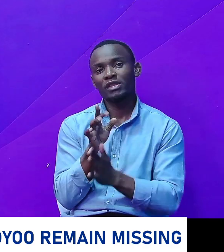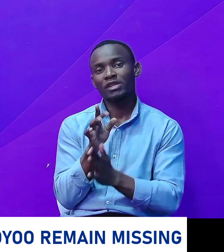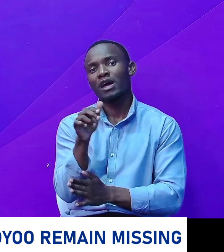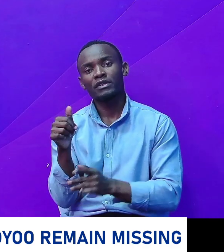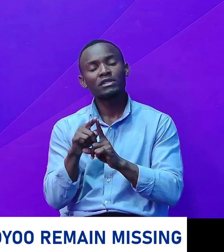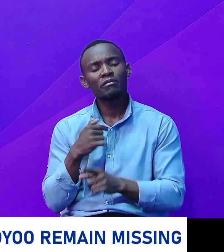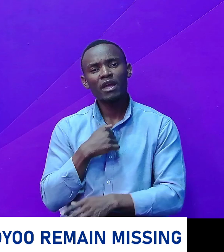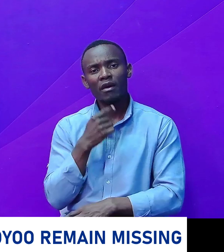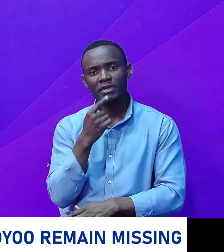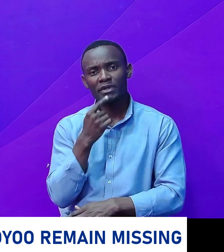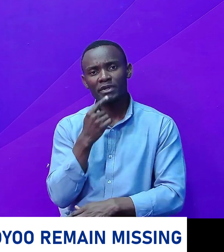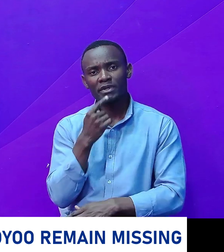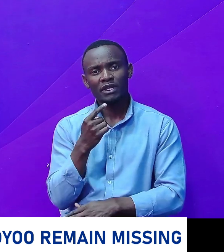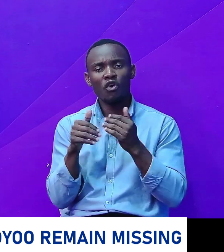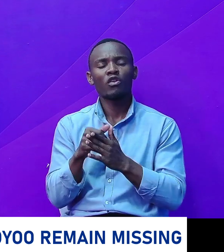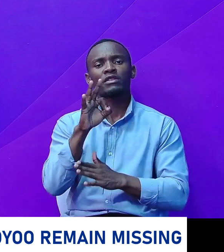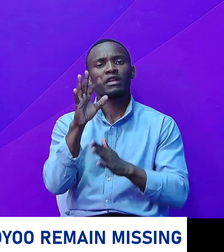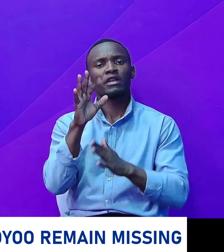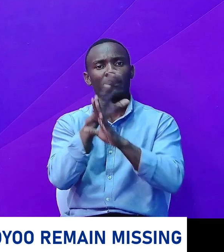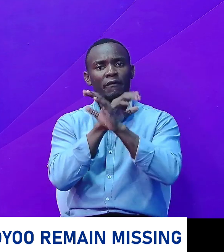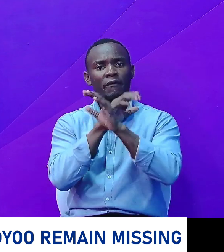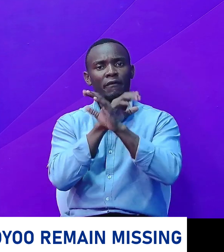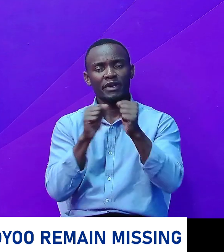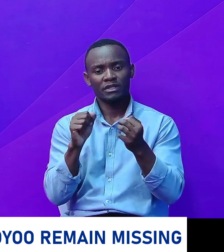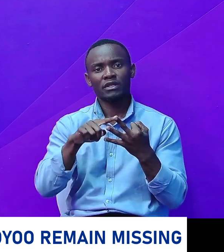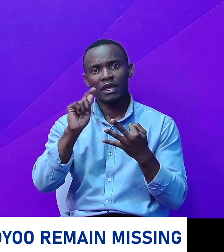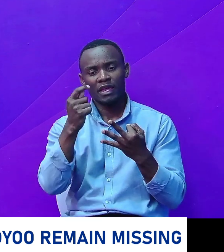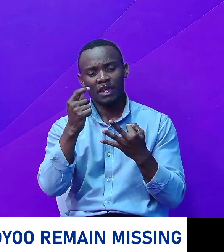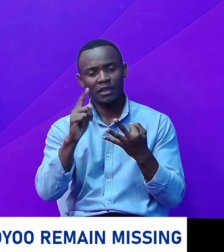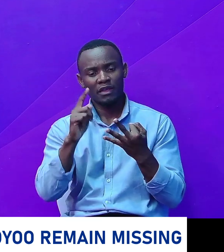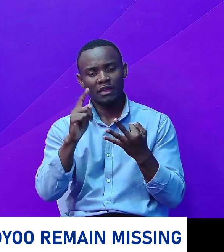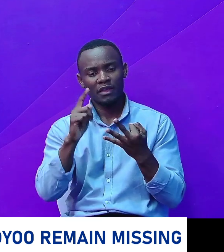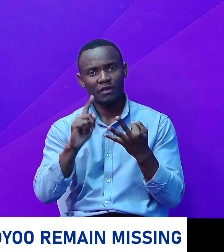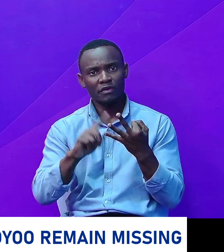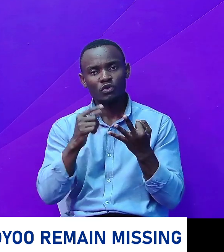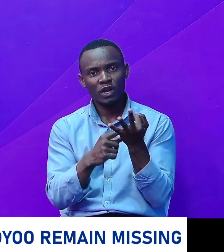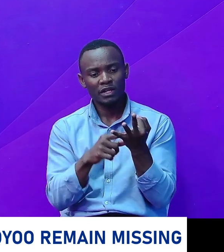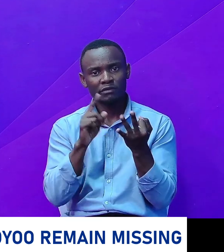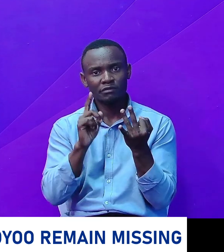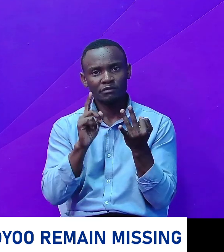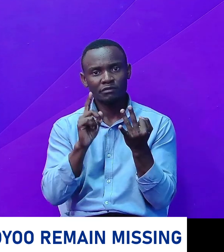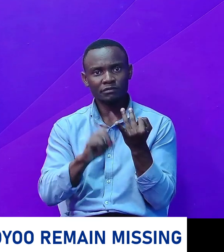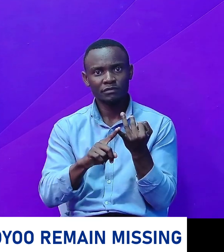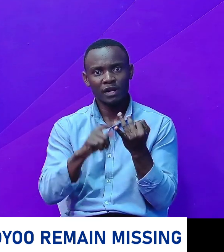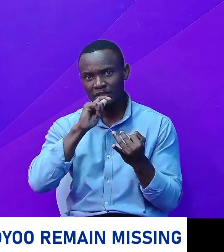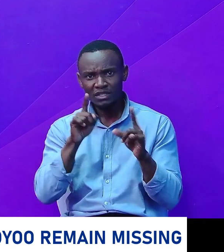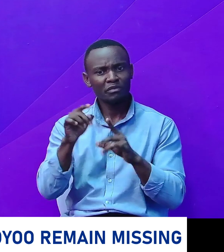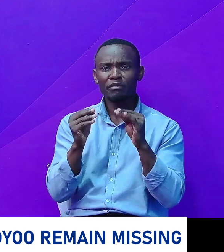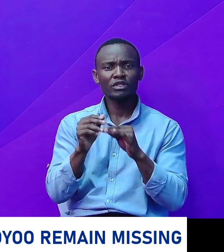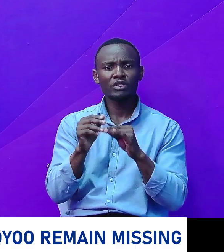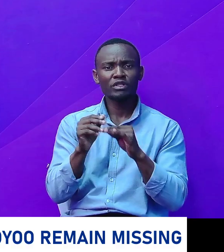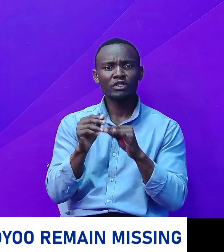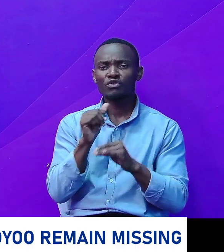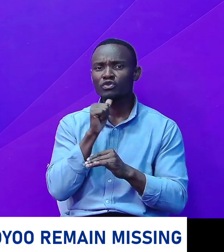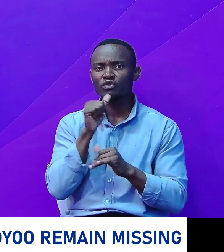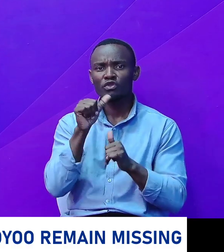of state of Kenya, Uganda, Tanzania, the Jumuiya was not about you protecting yourselves